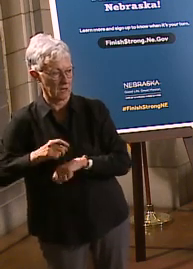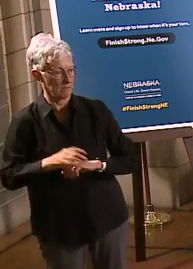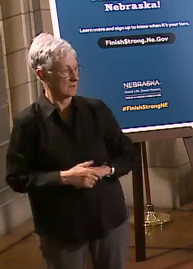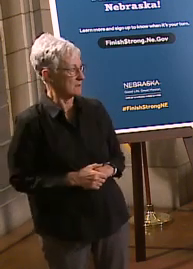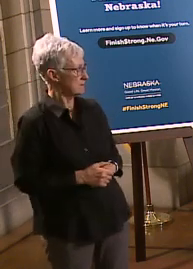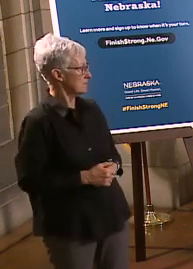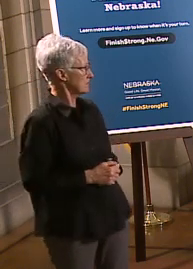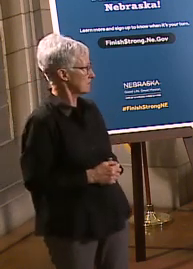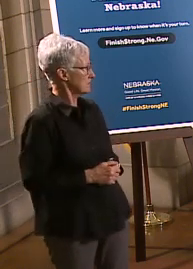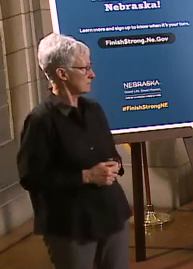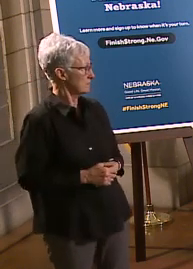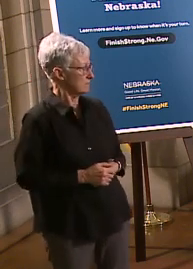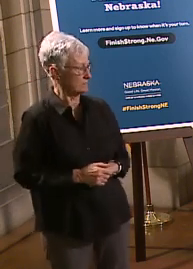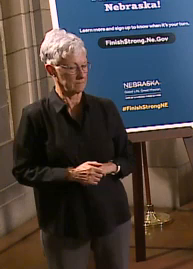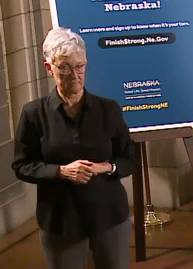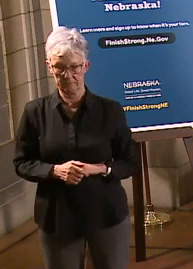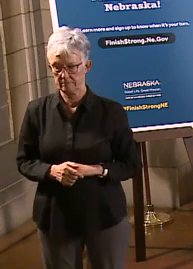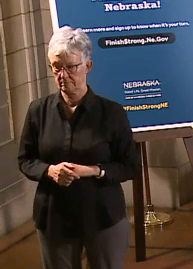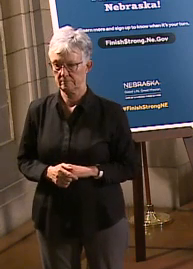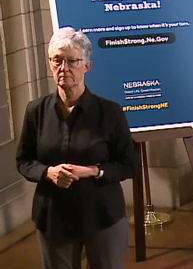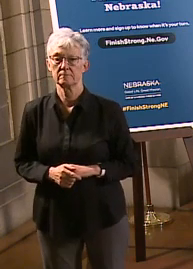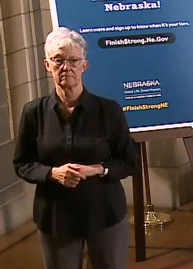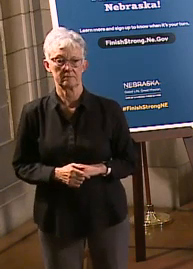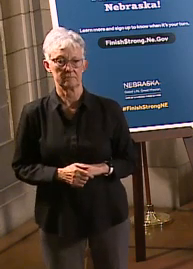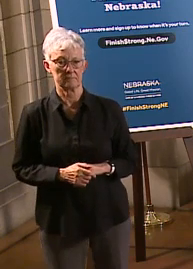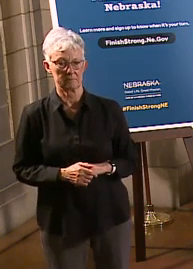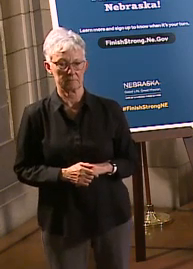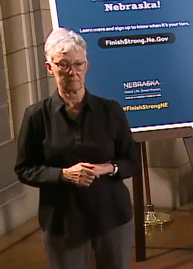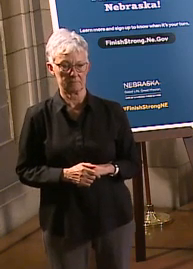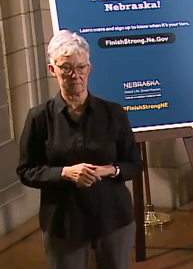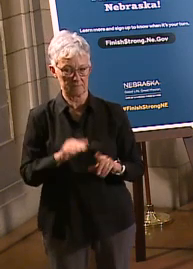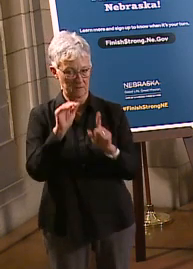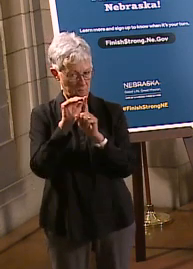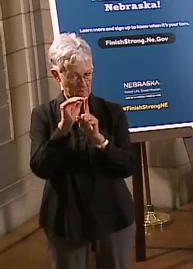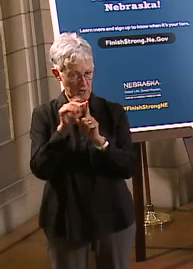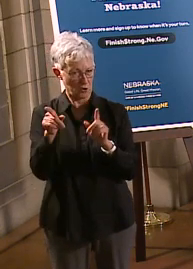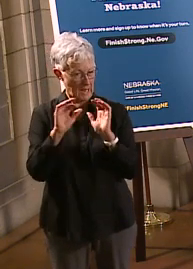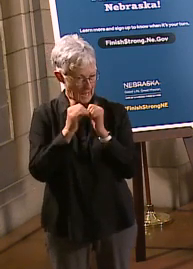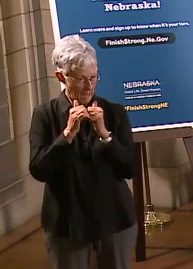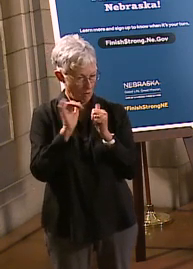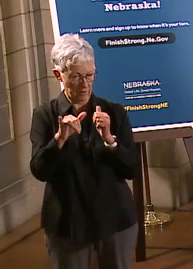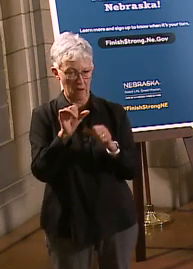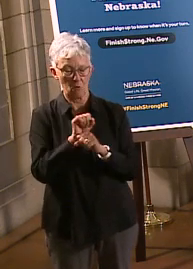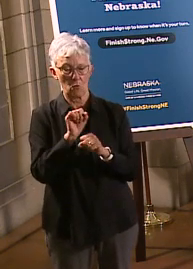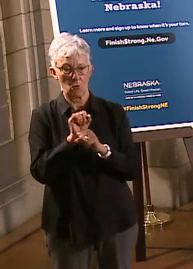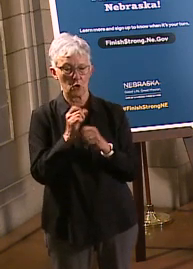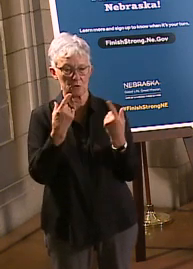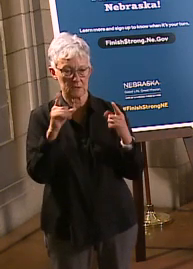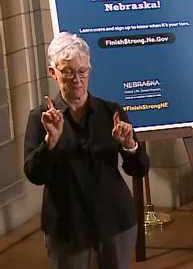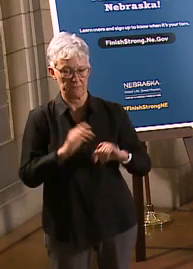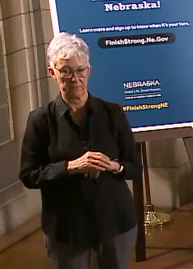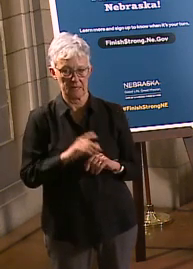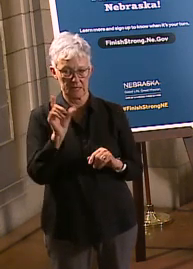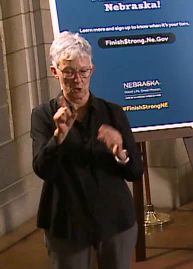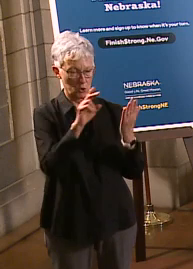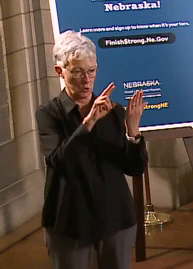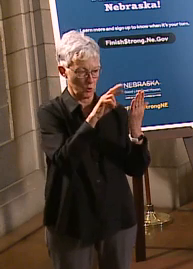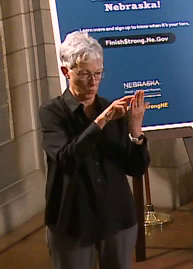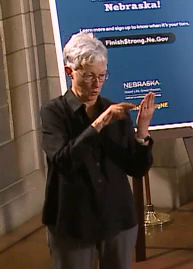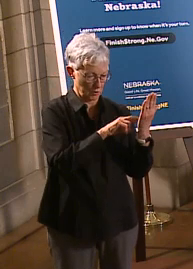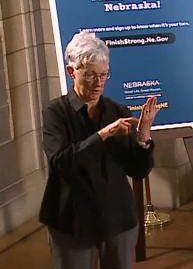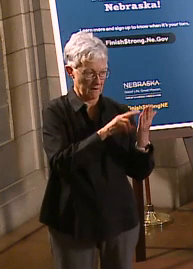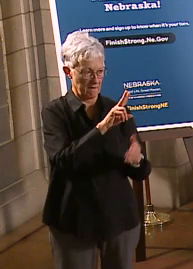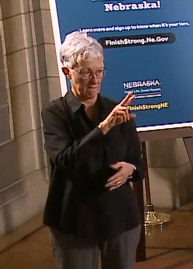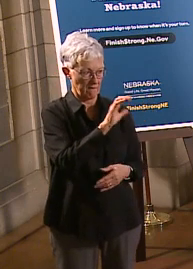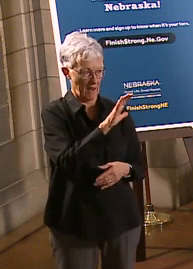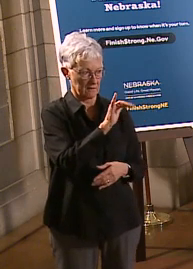next slide, please. So just to remind everybody of the flow, how this works, first of all, you need to register at